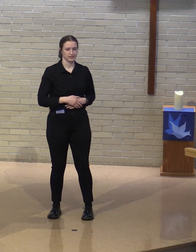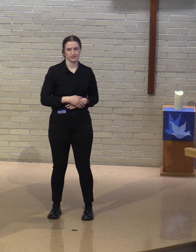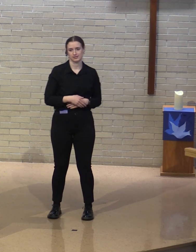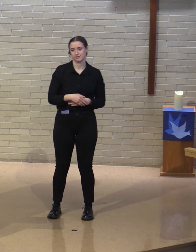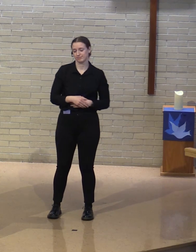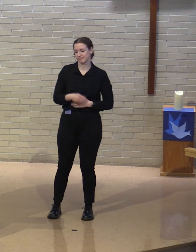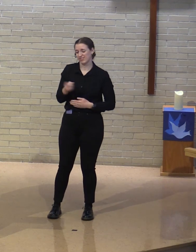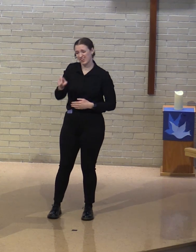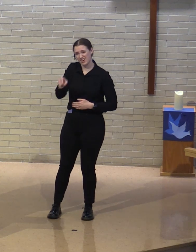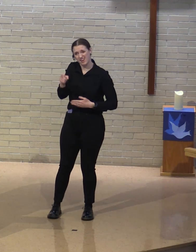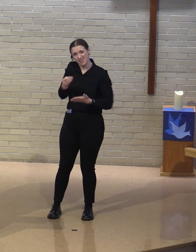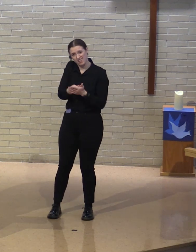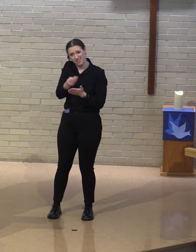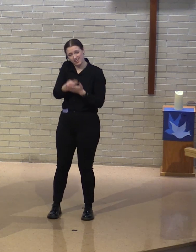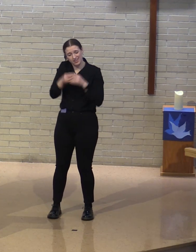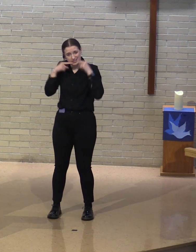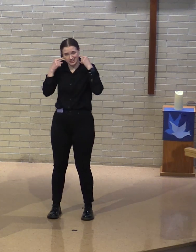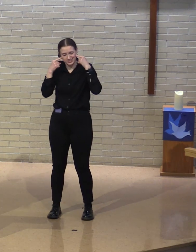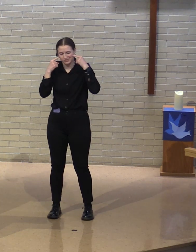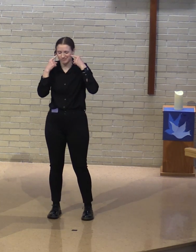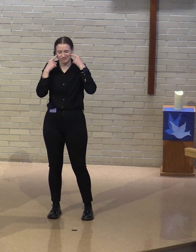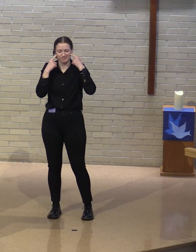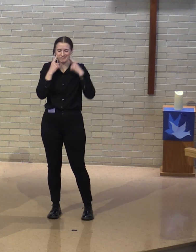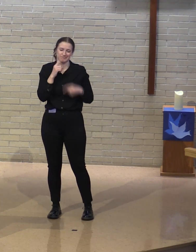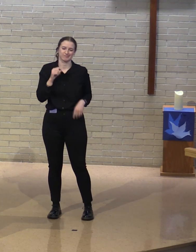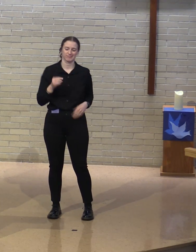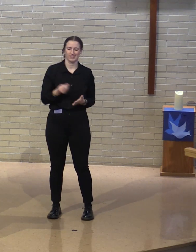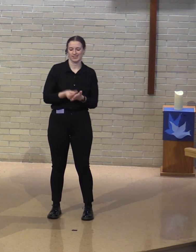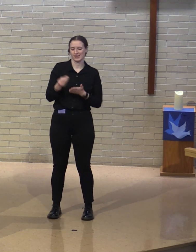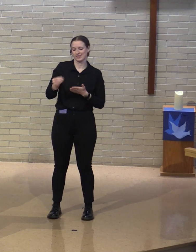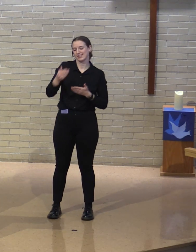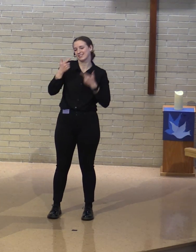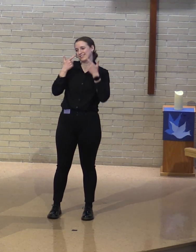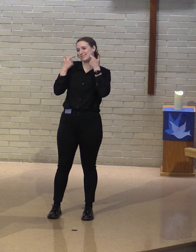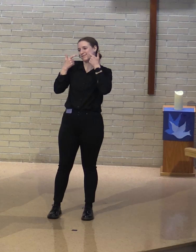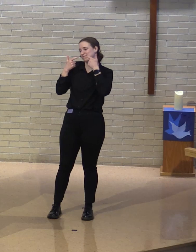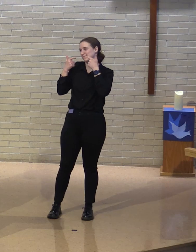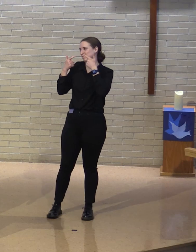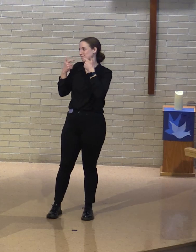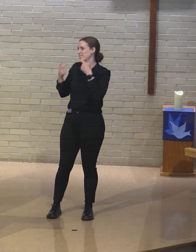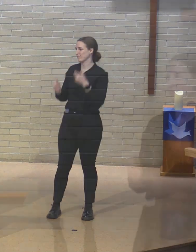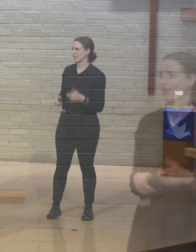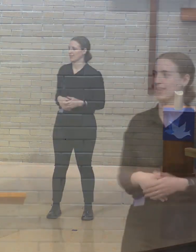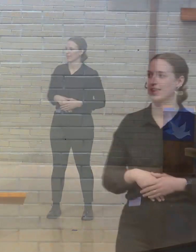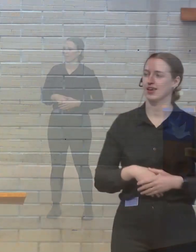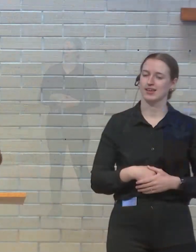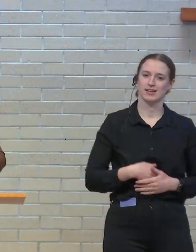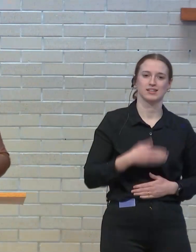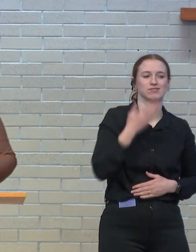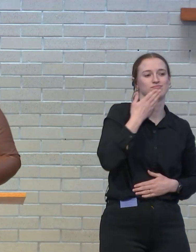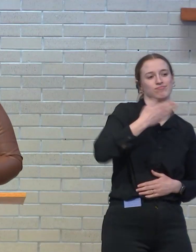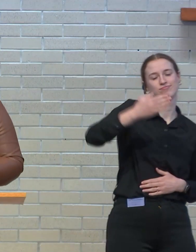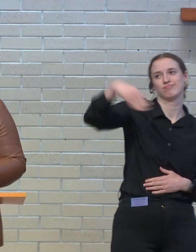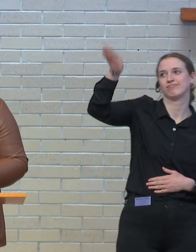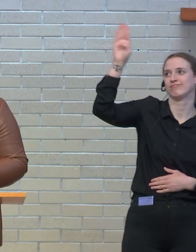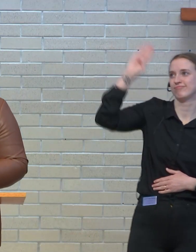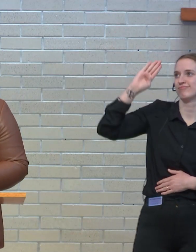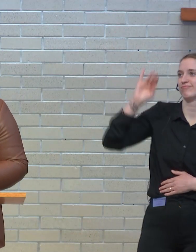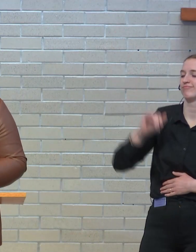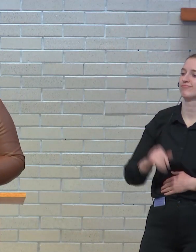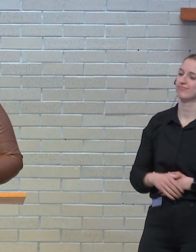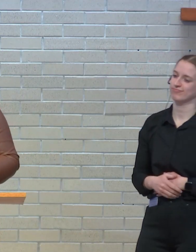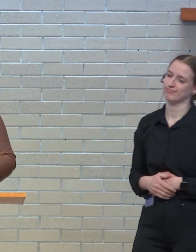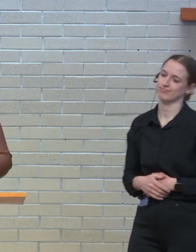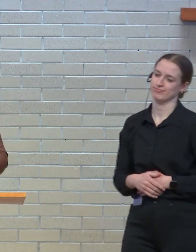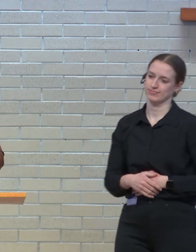It doesn't cost a thing to smile. You don't have to pay to laugh. You better thank God for